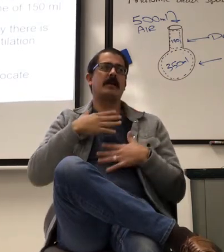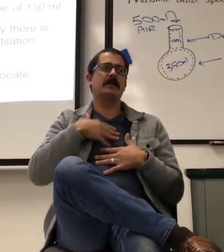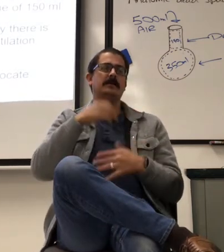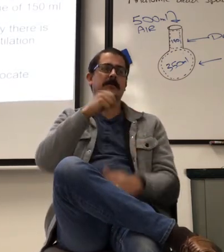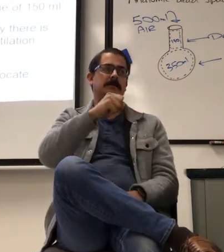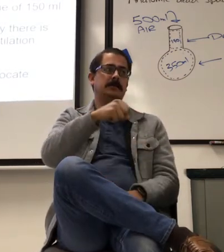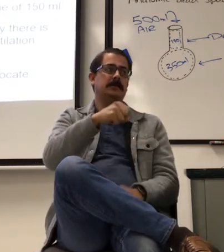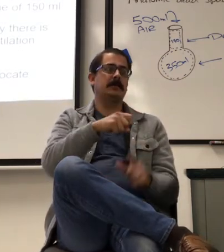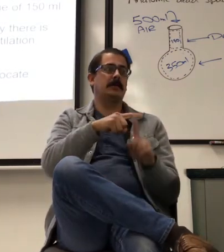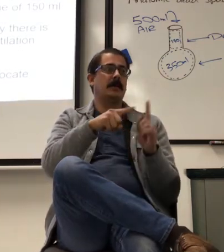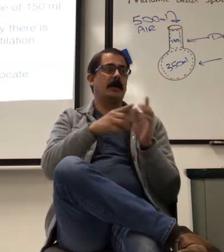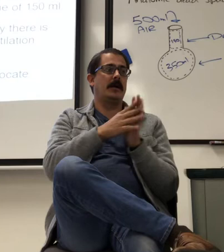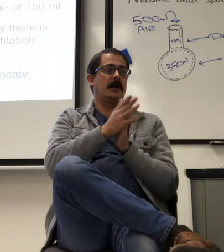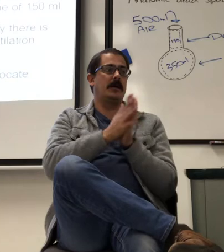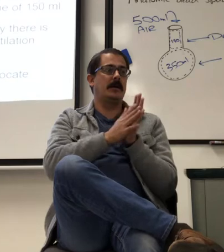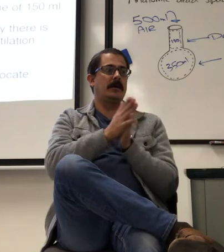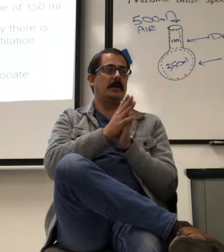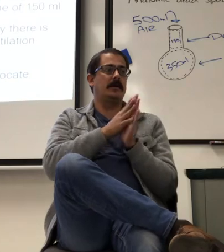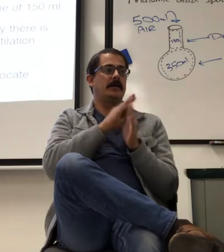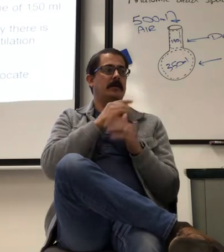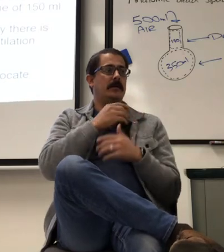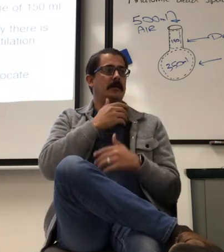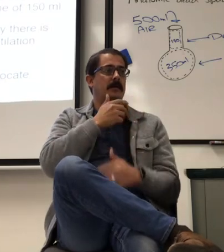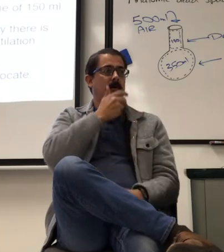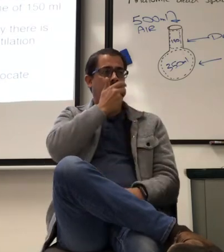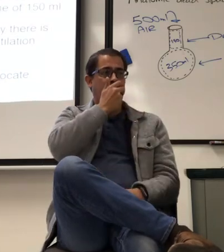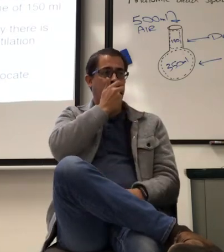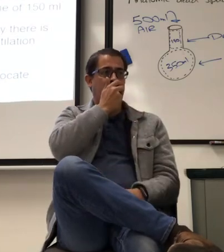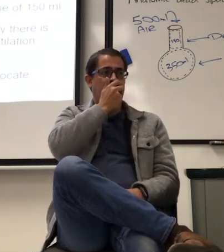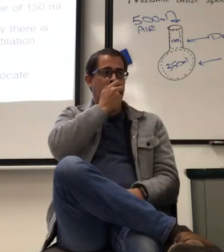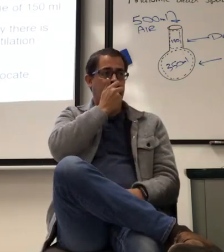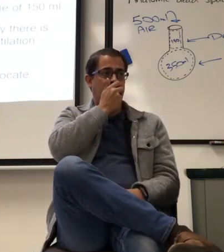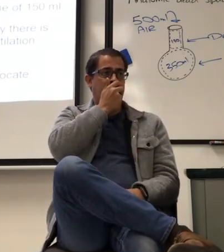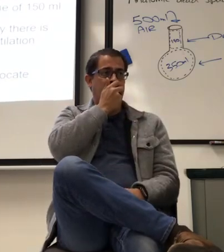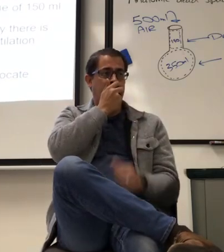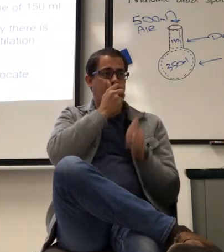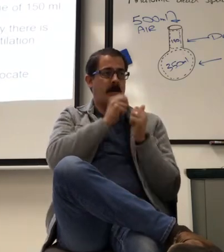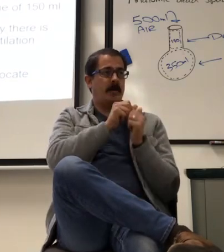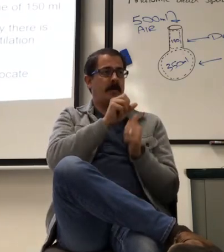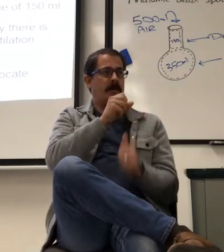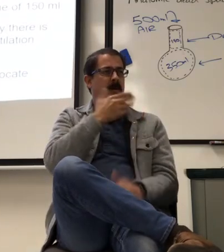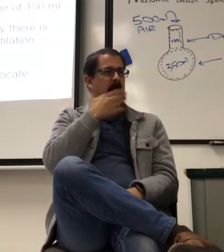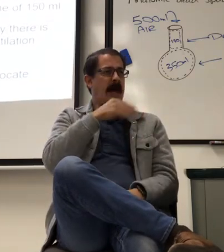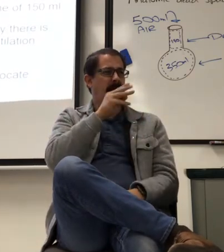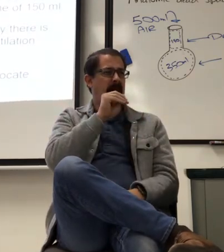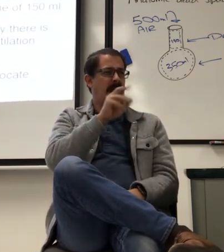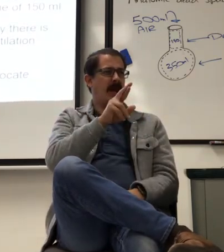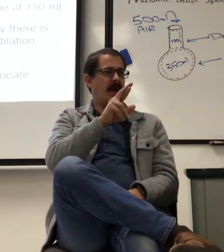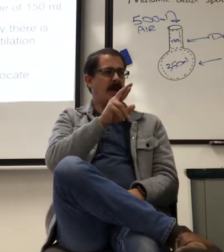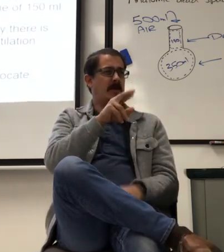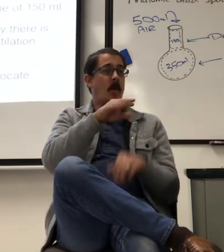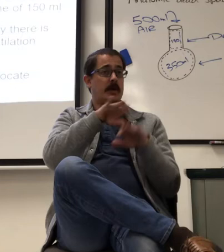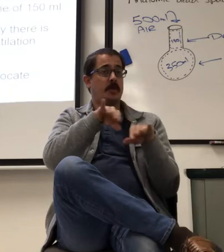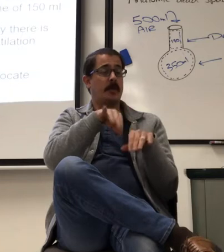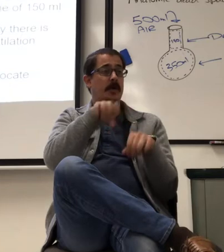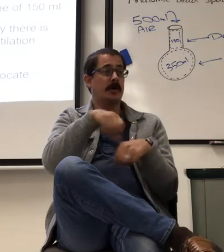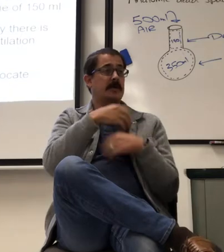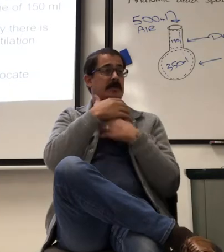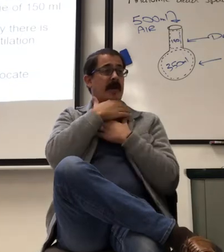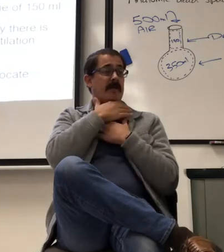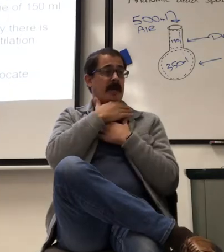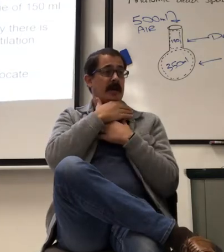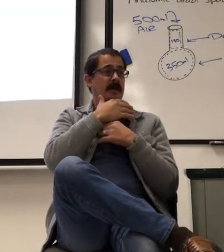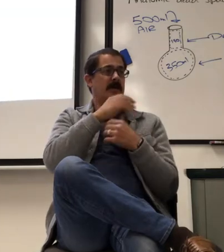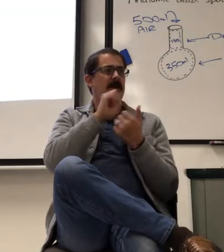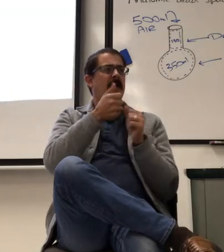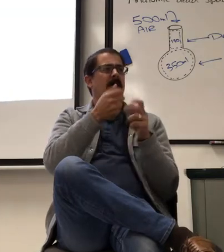but it's being ventilated with stale air. So consequently, a swimmer could suffocate. So